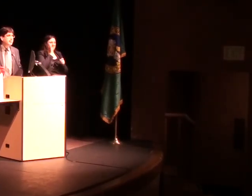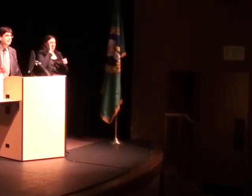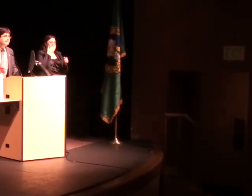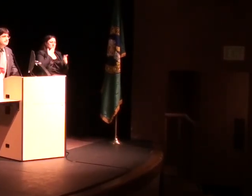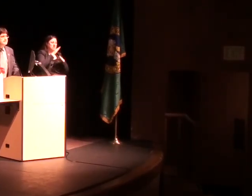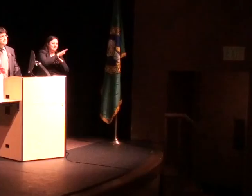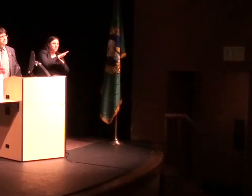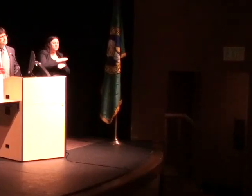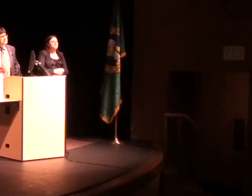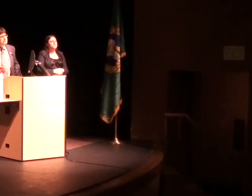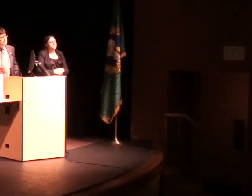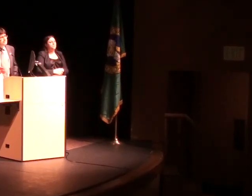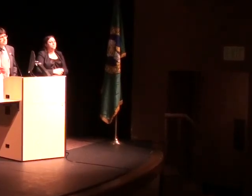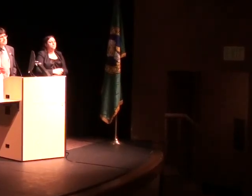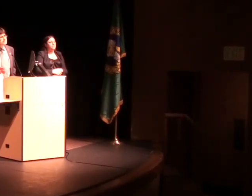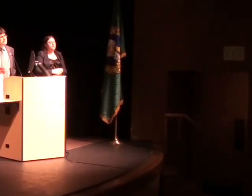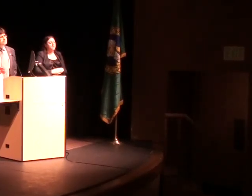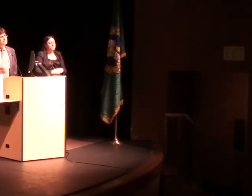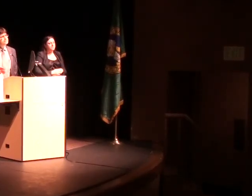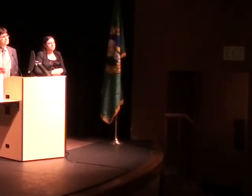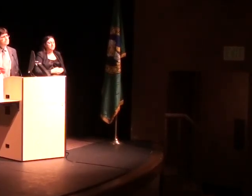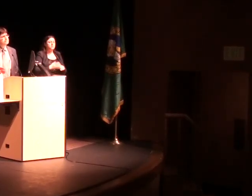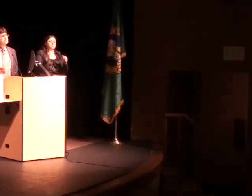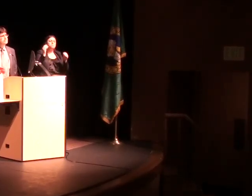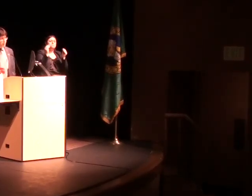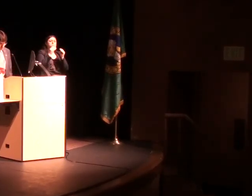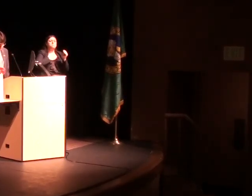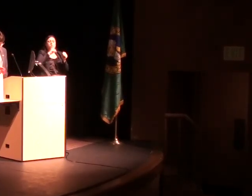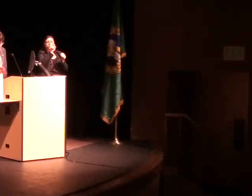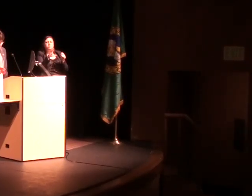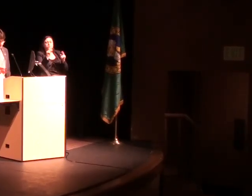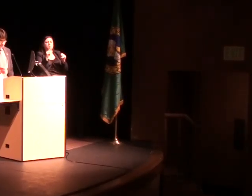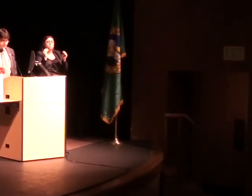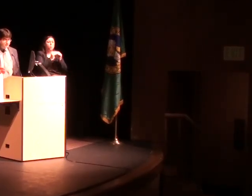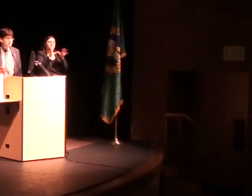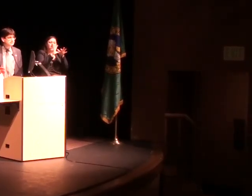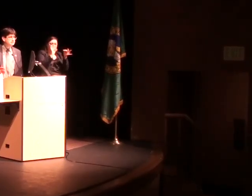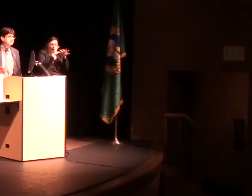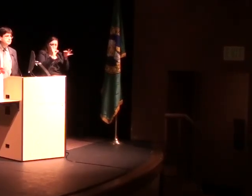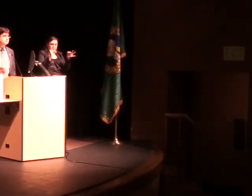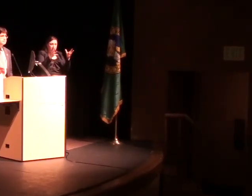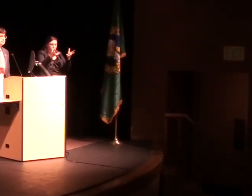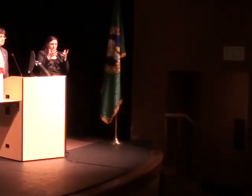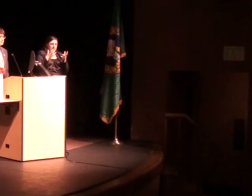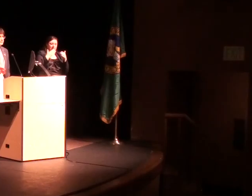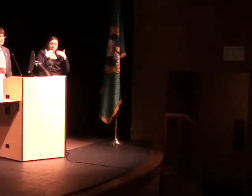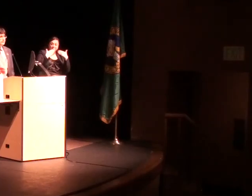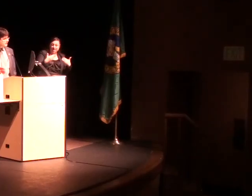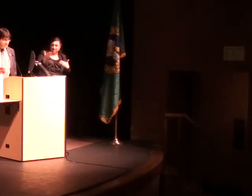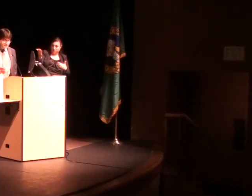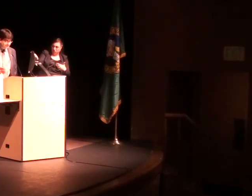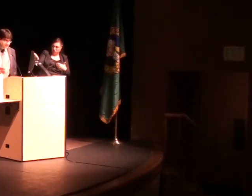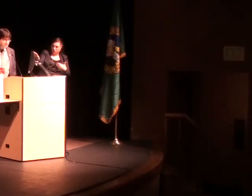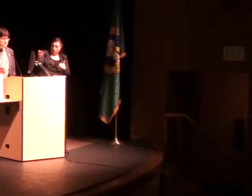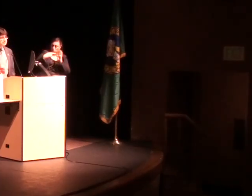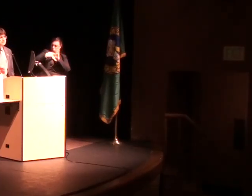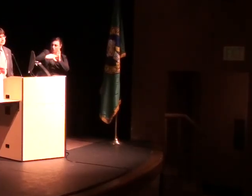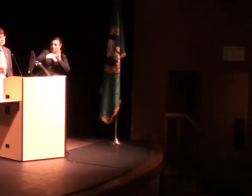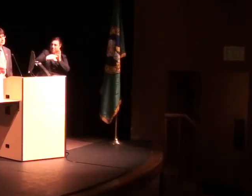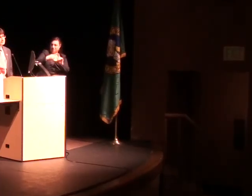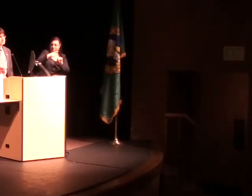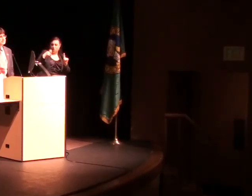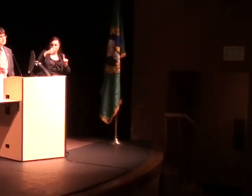But actually, it's not much of a question, it's more of a comment. I wanted to thank you as a representative